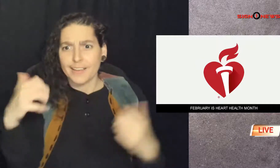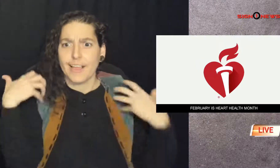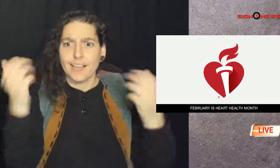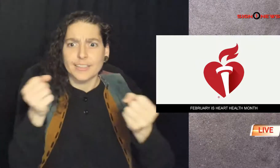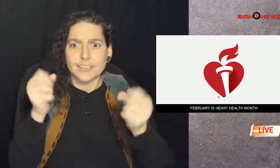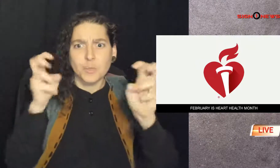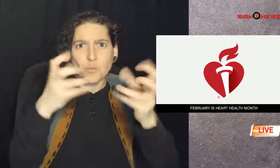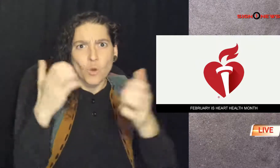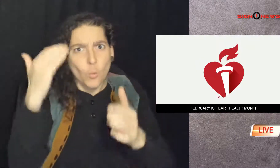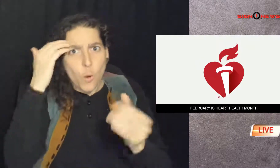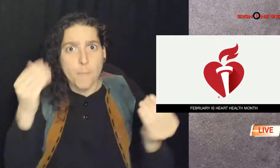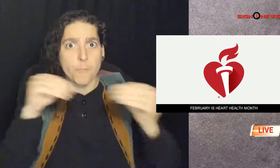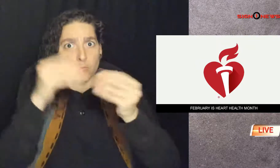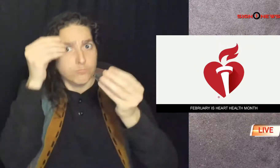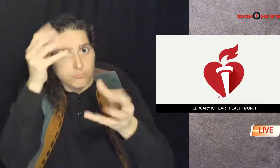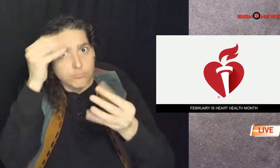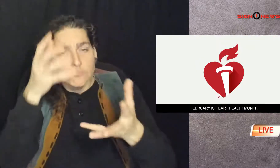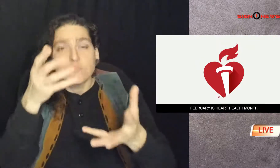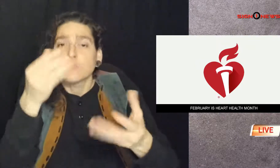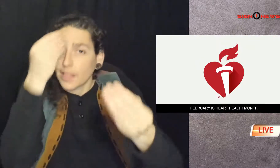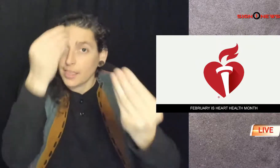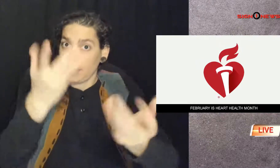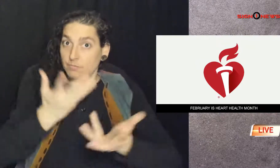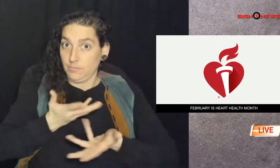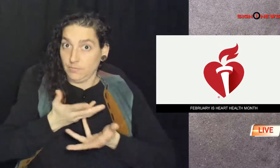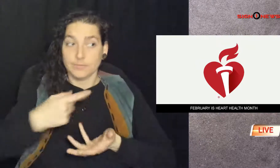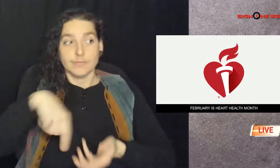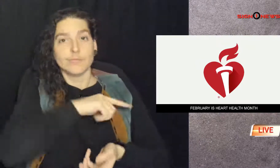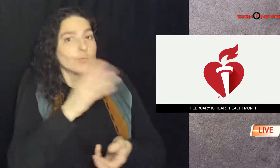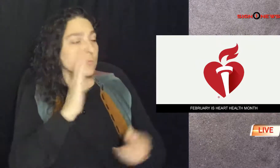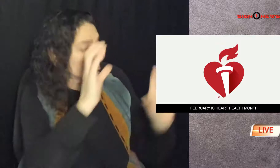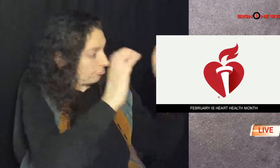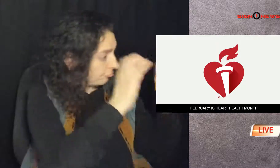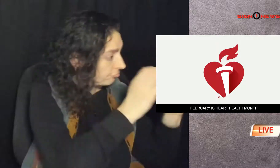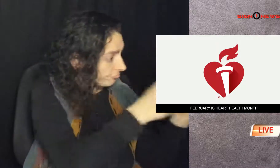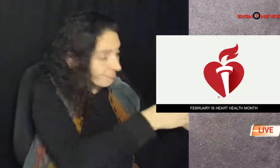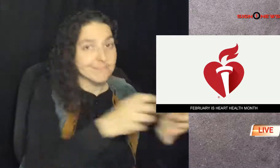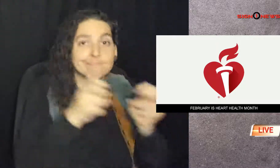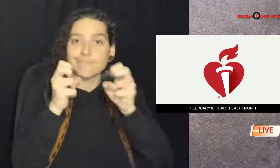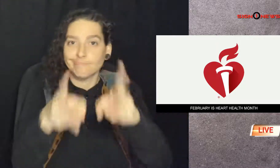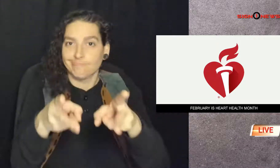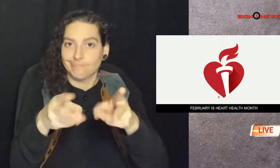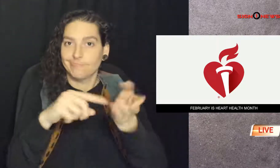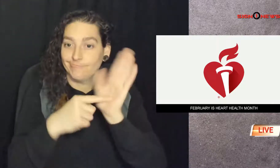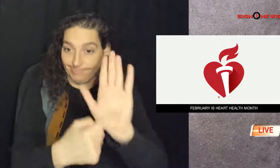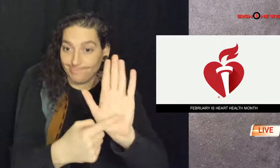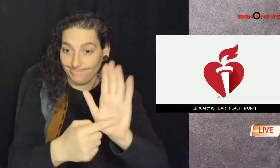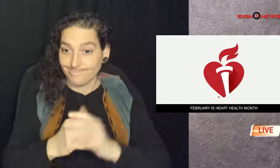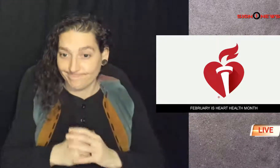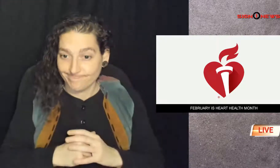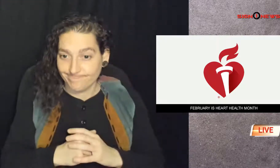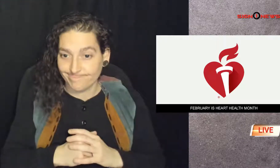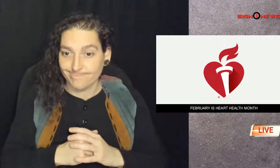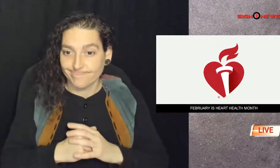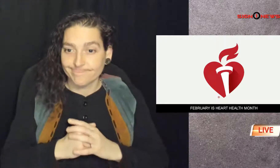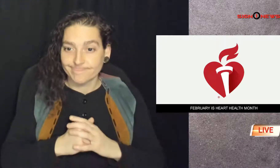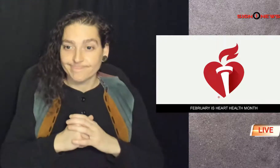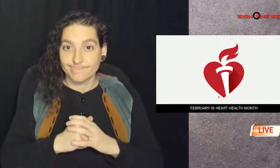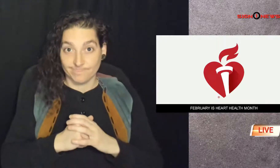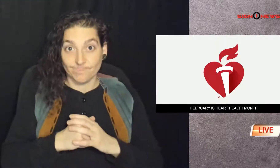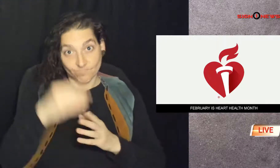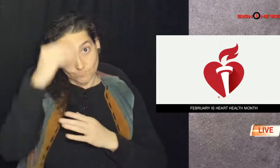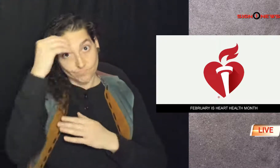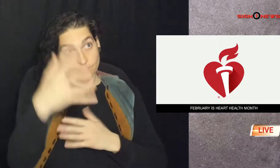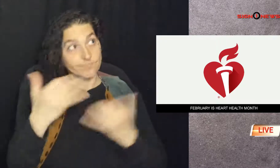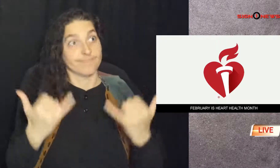our Sign1News viewers quick heart healthy tips every week. And if there's a health topic you'd like more information about, just let us know and we'll see if we can get it